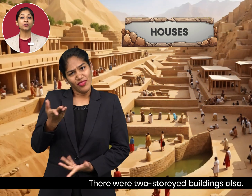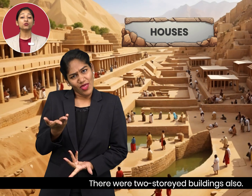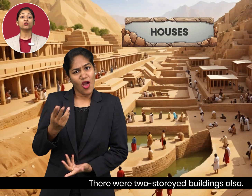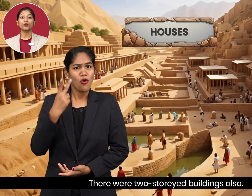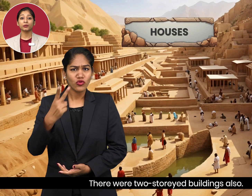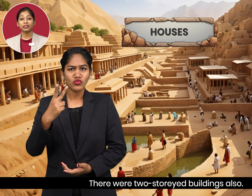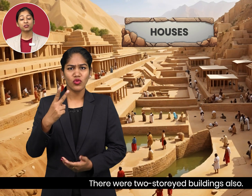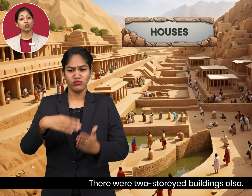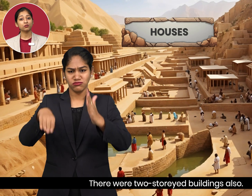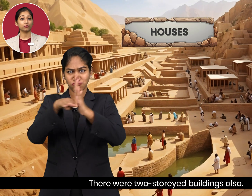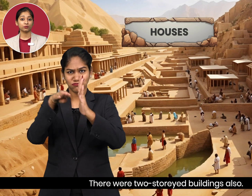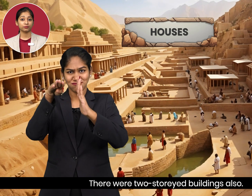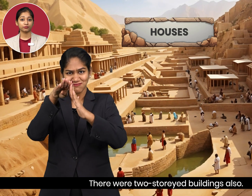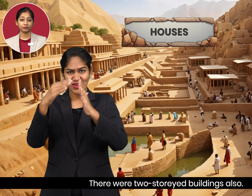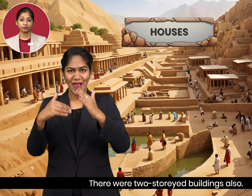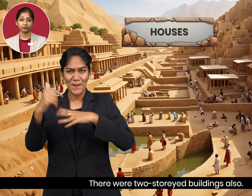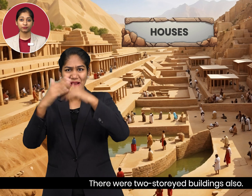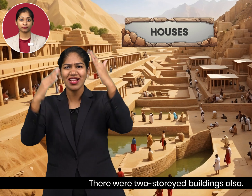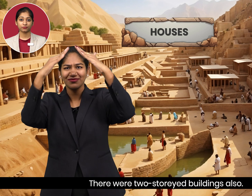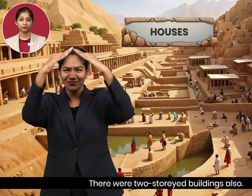There were two-storied buildings also.